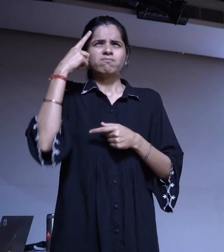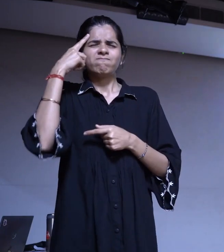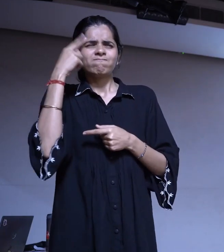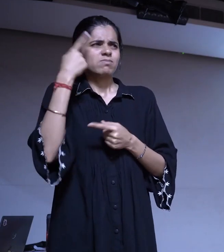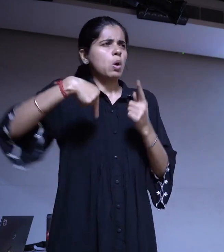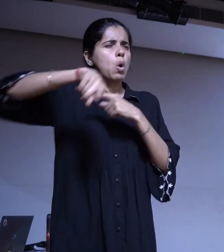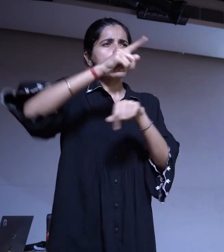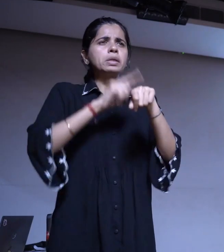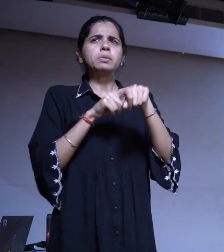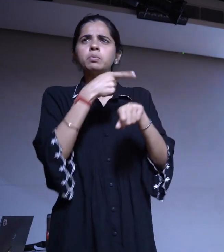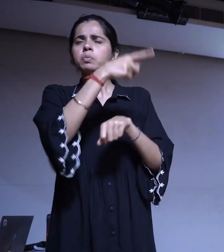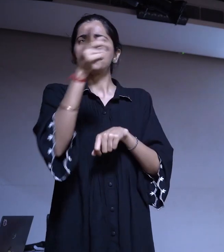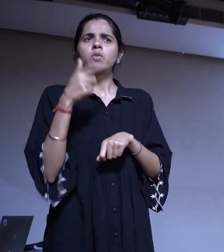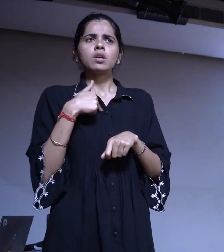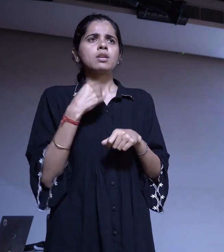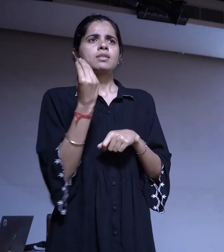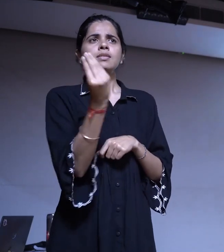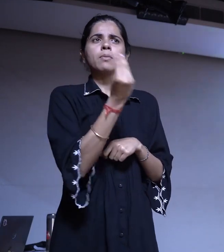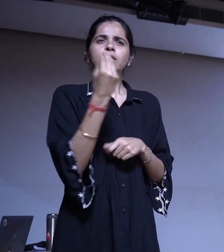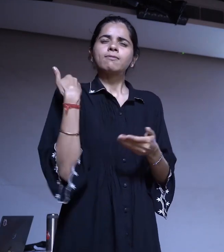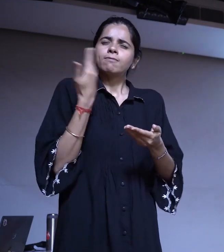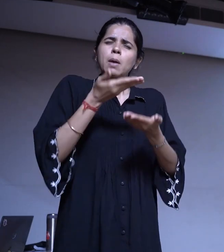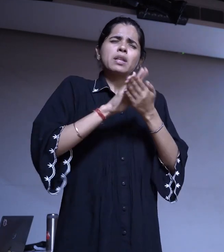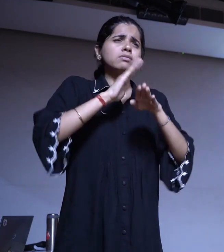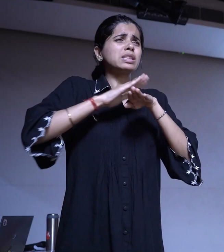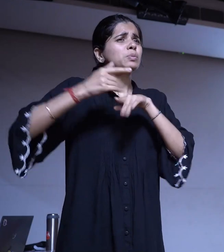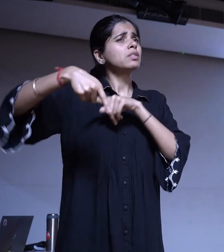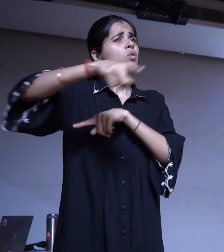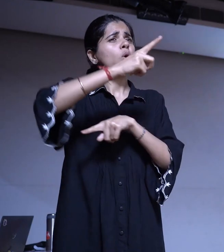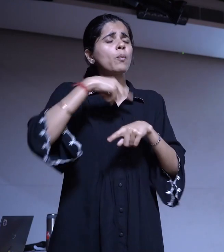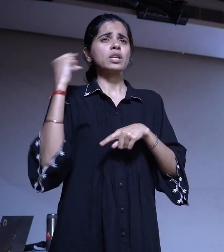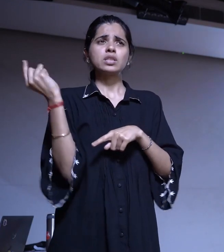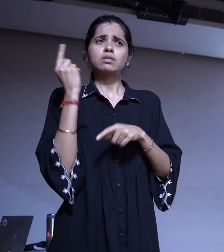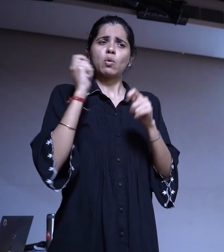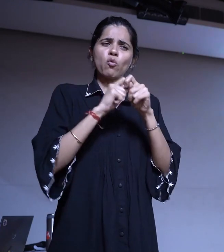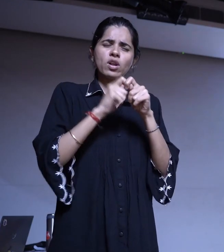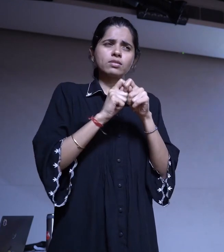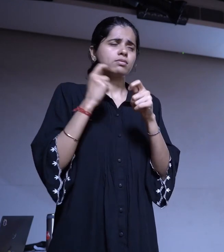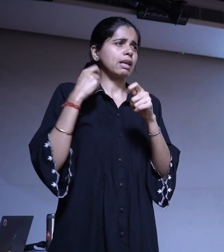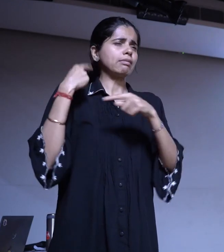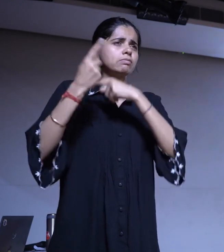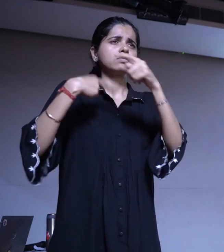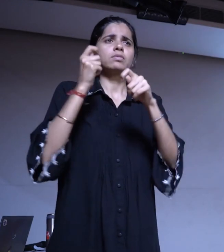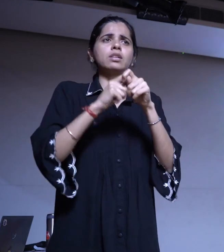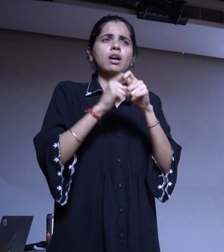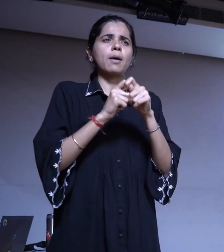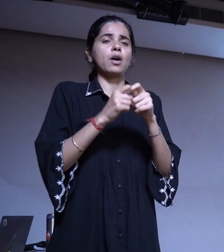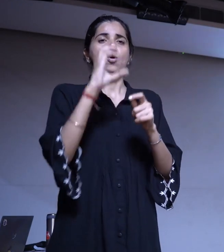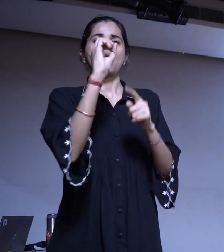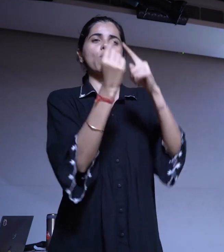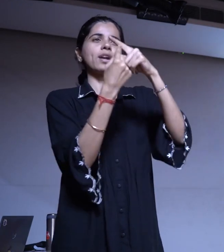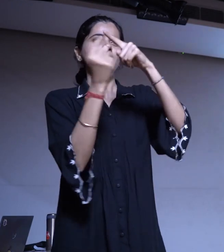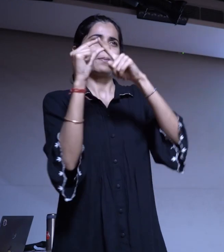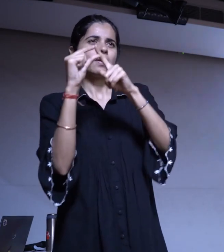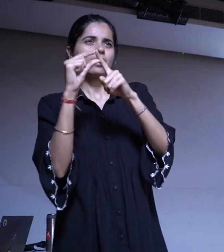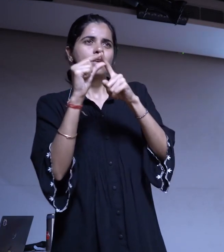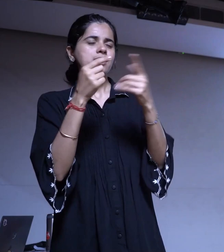about it you will see all of these are something that you have already used and you use your working memory every day when you receive an OTP